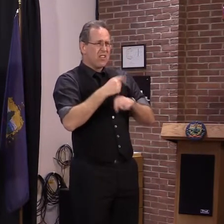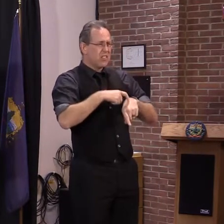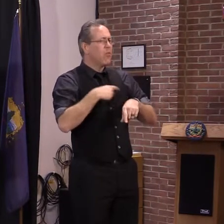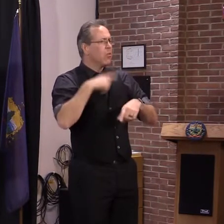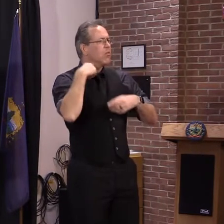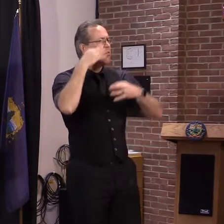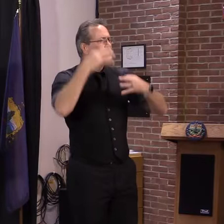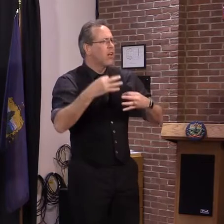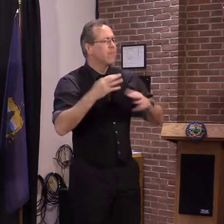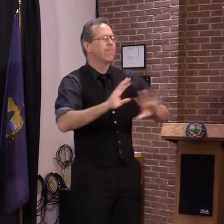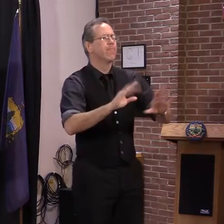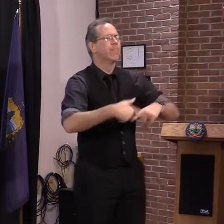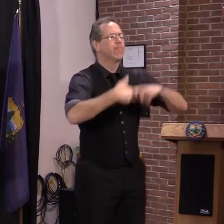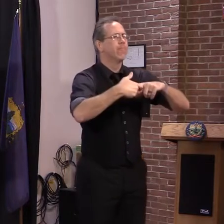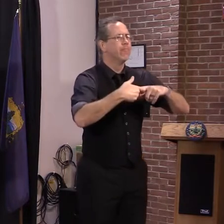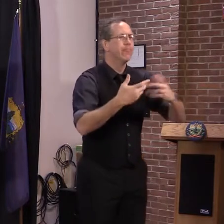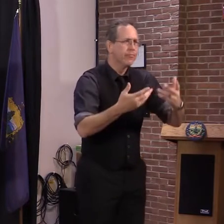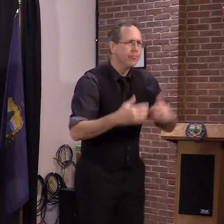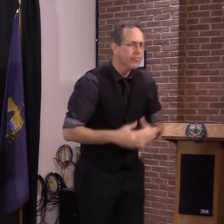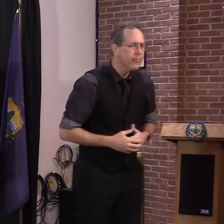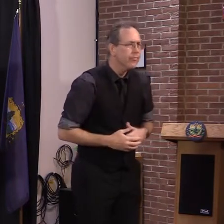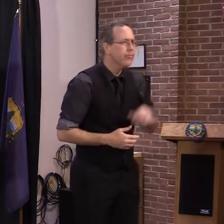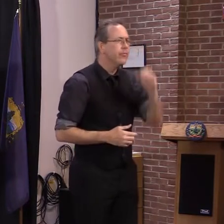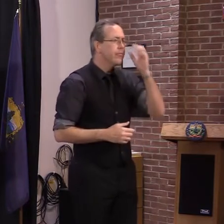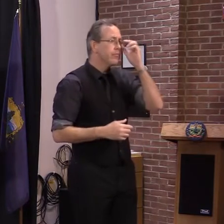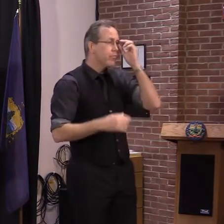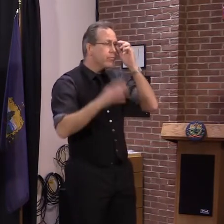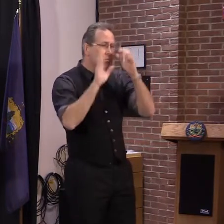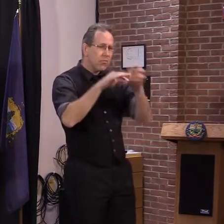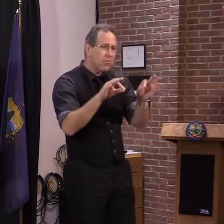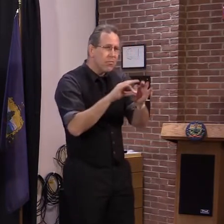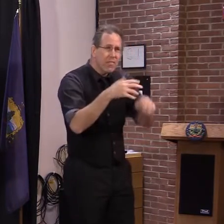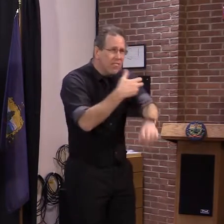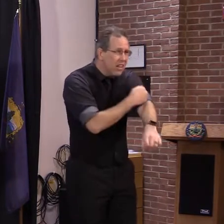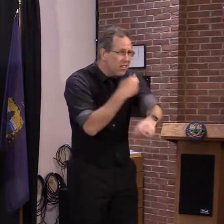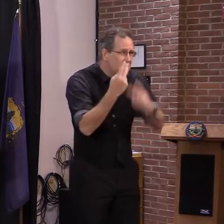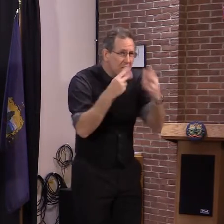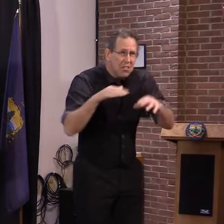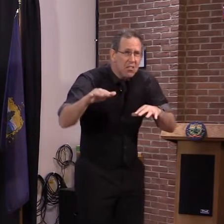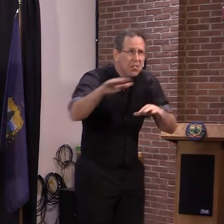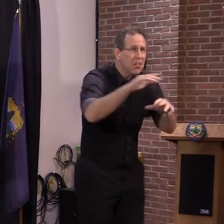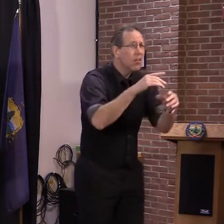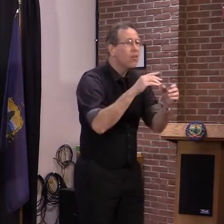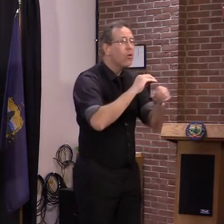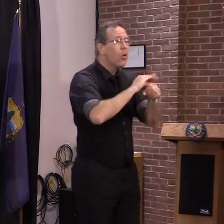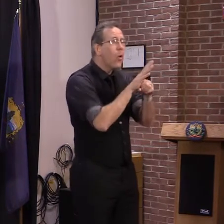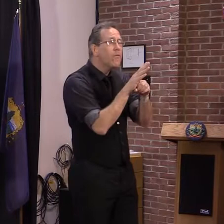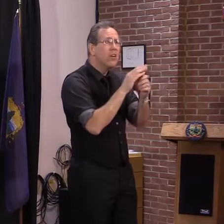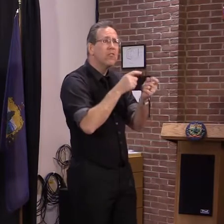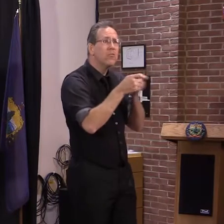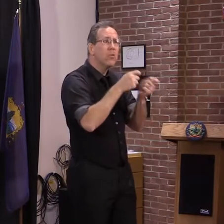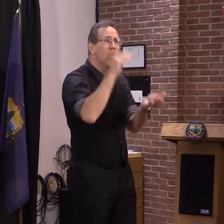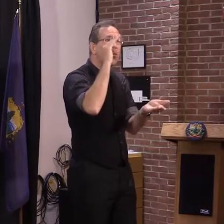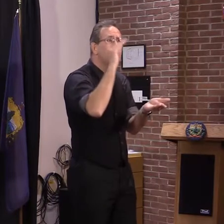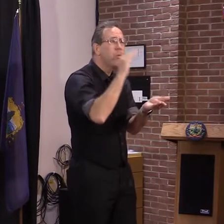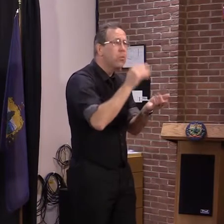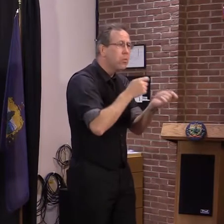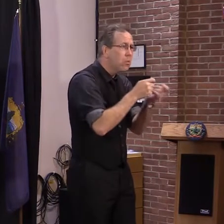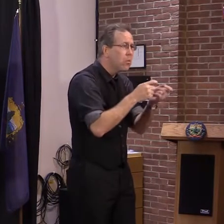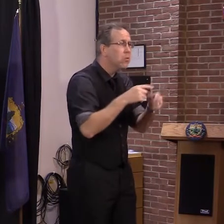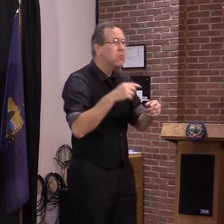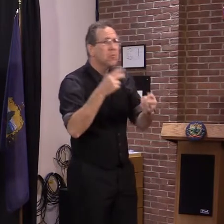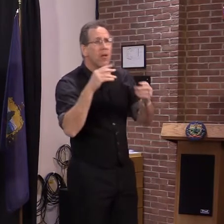I just laid out, between vaccination, Omicron, and more data from around the globe, the time for a shift is